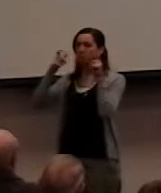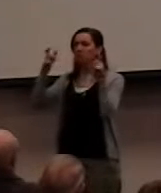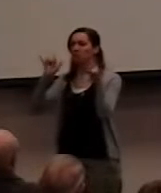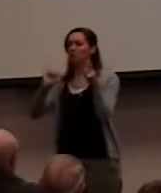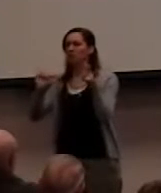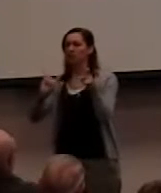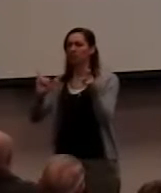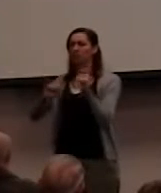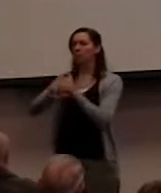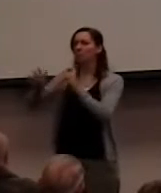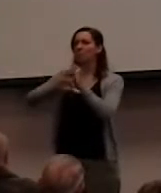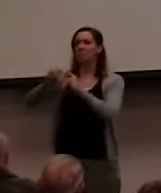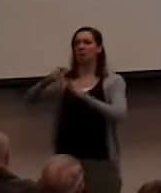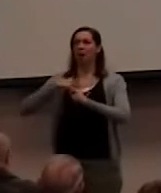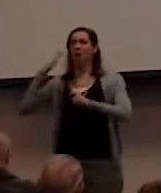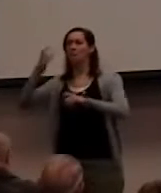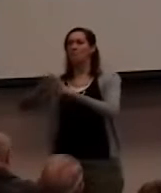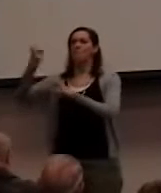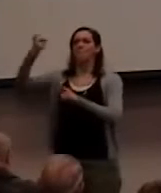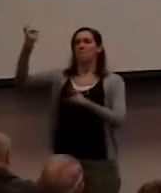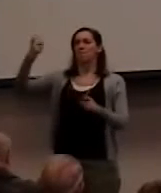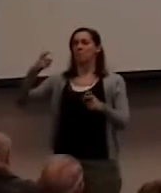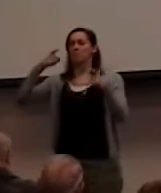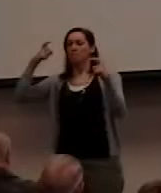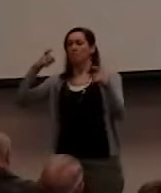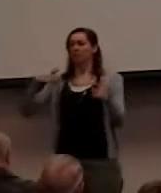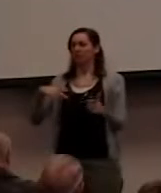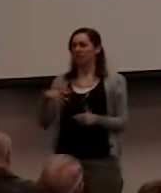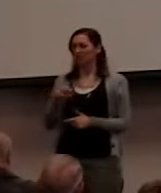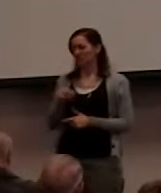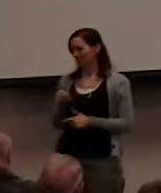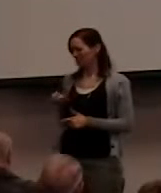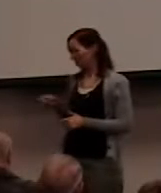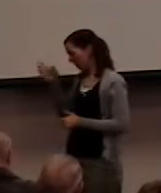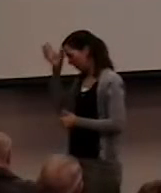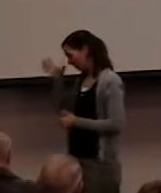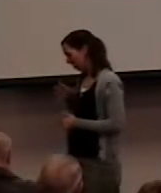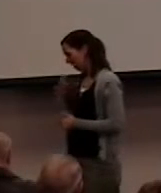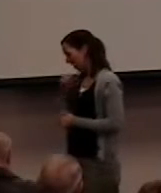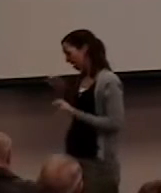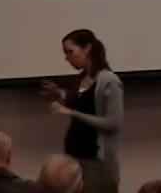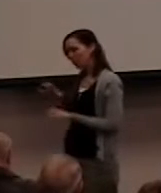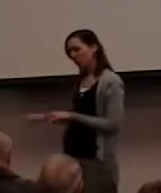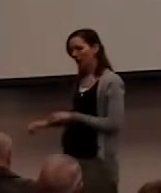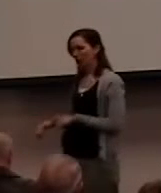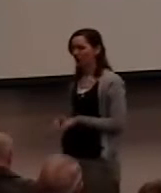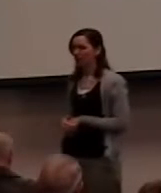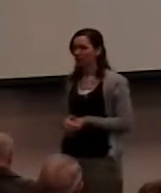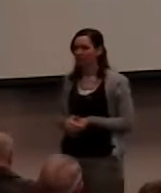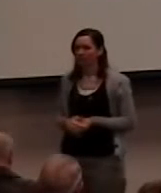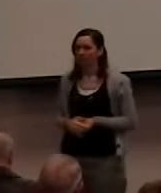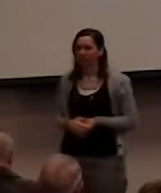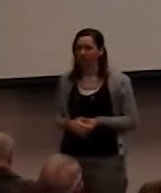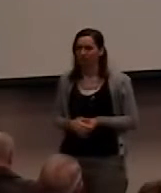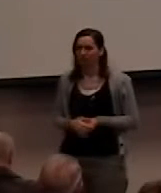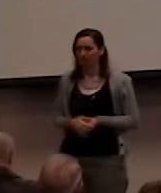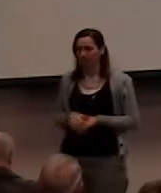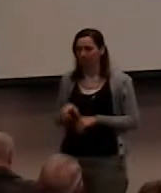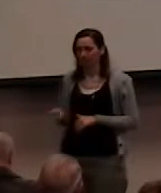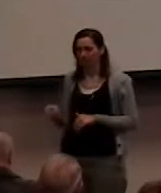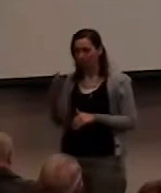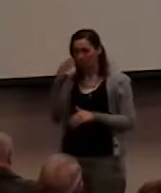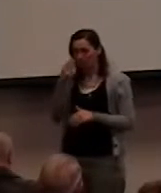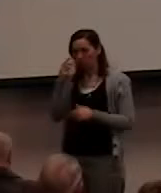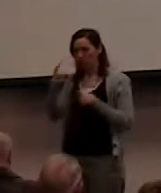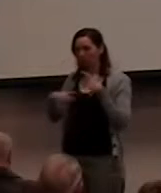forecasting victory. I think the pattern is they usually lose. He also knew when to move confidently